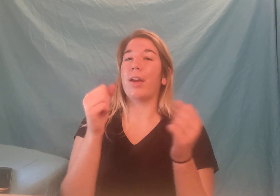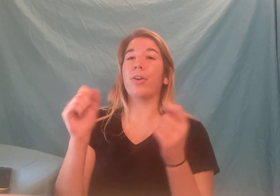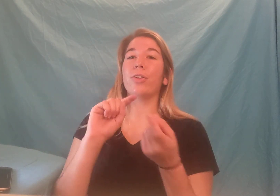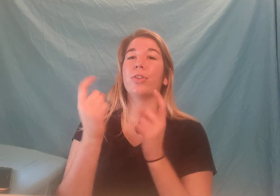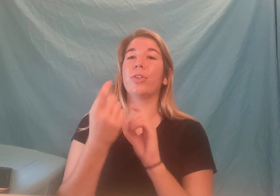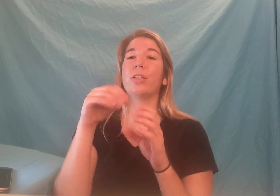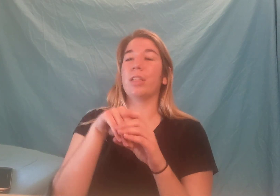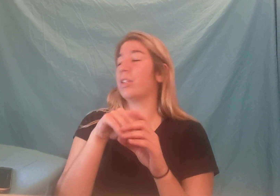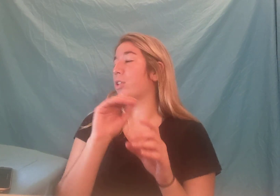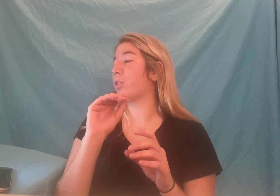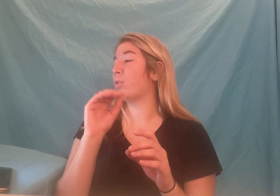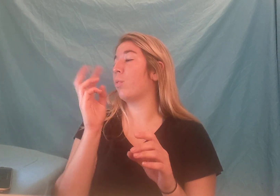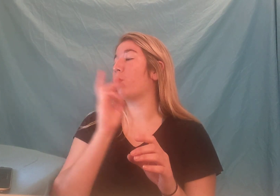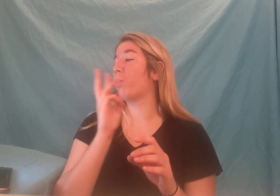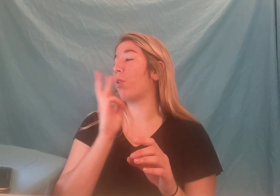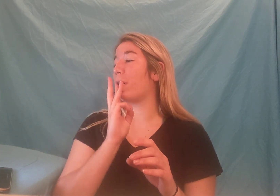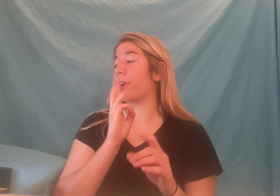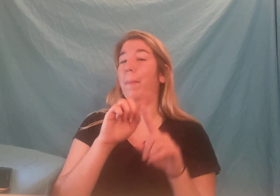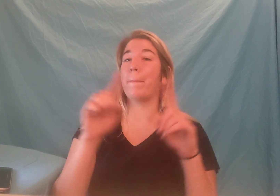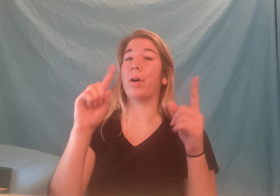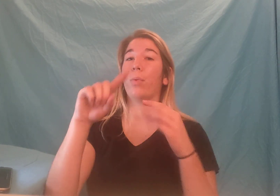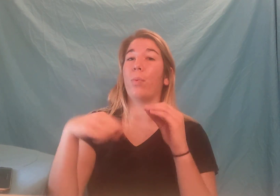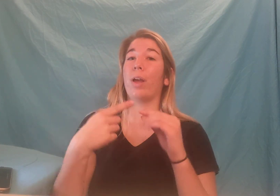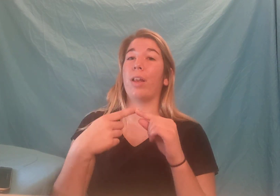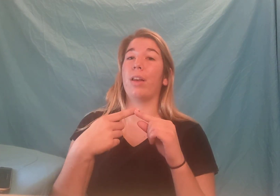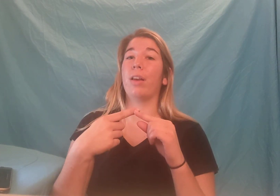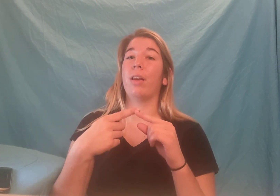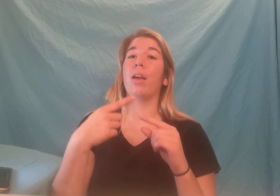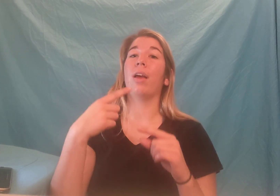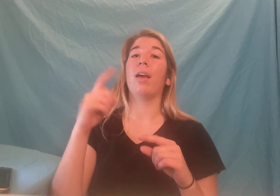air turns into water, but when